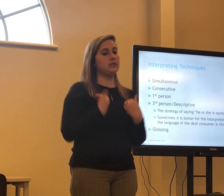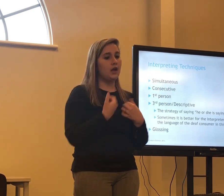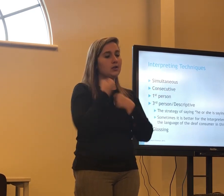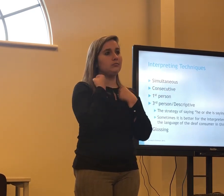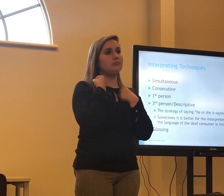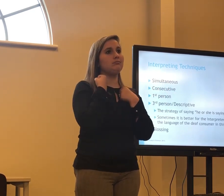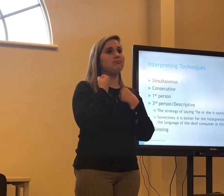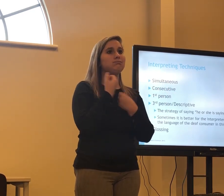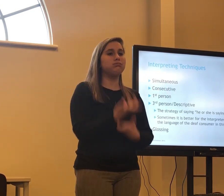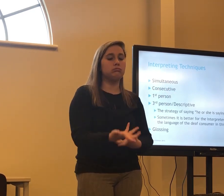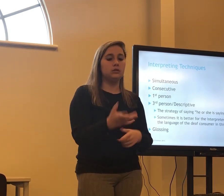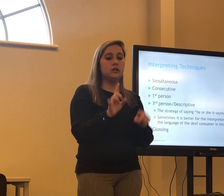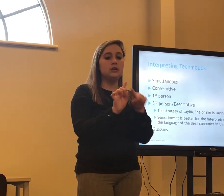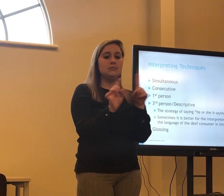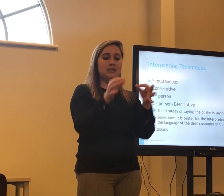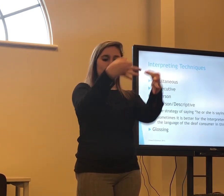of what's going on.